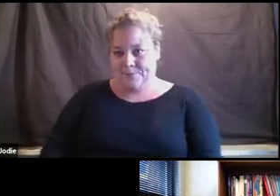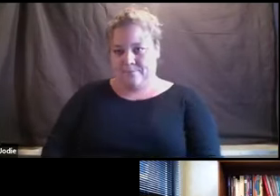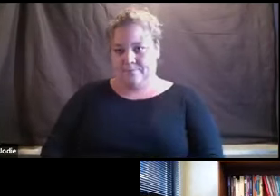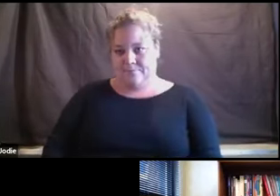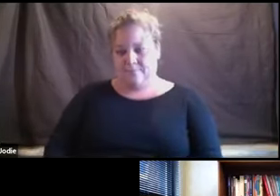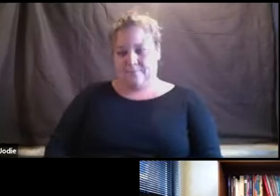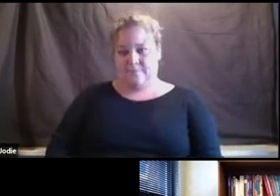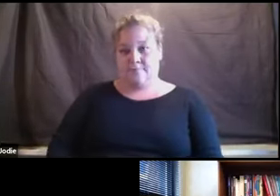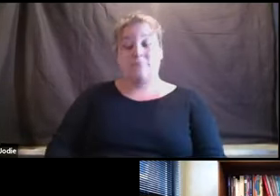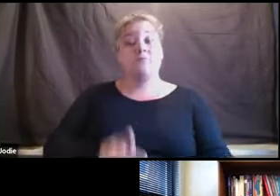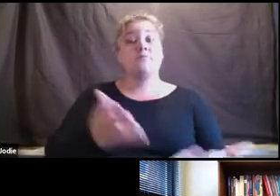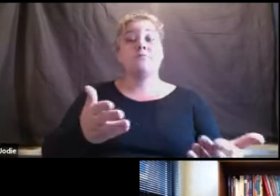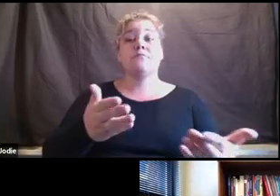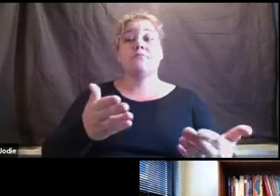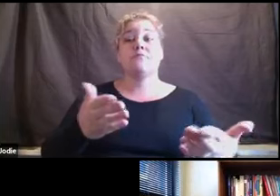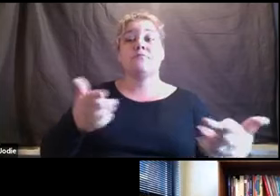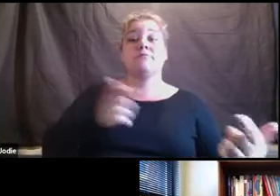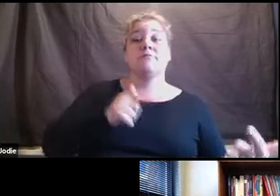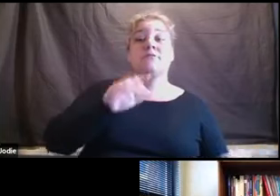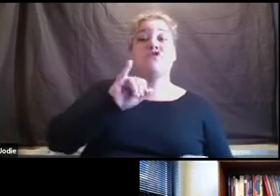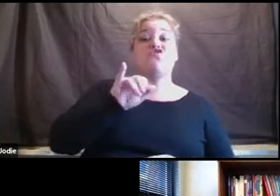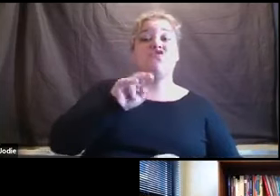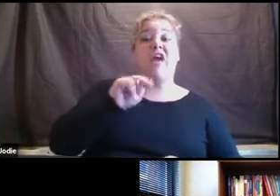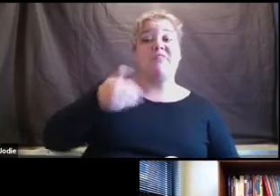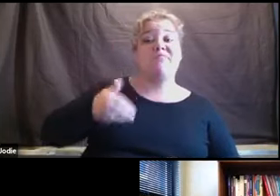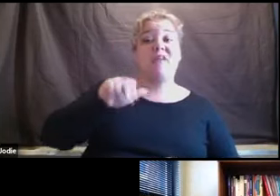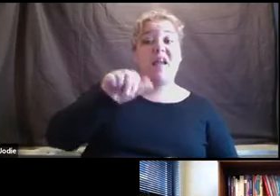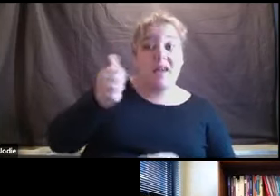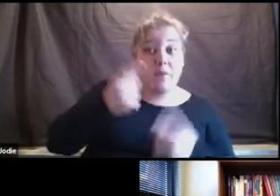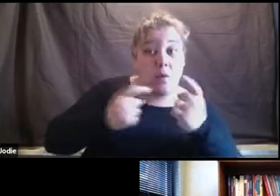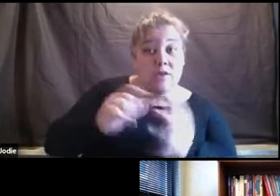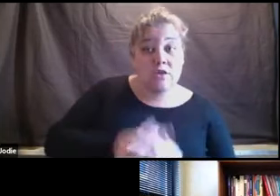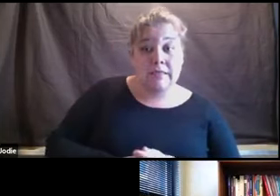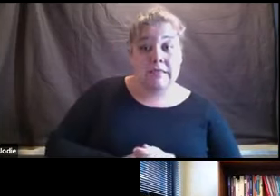Do we have any other questions for Dr. Cogbill or Dr. Loepfe today?